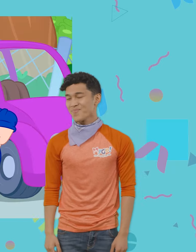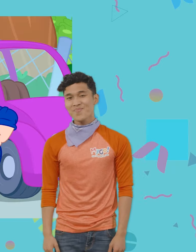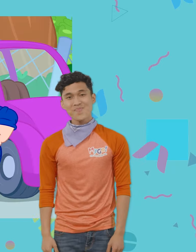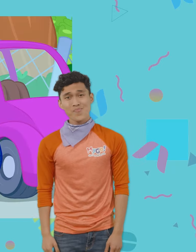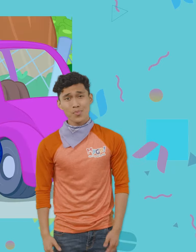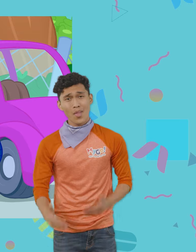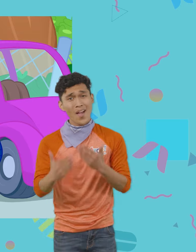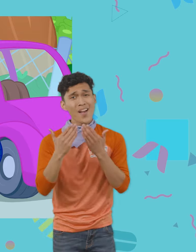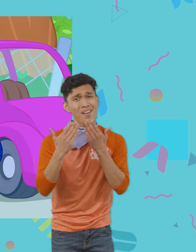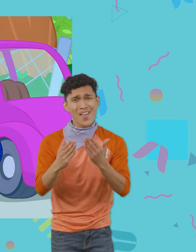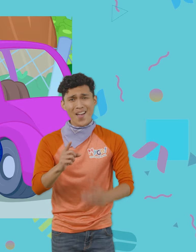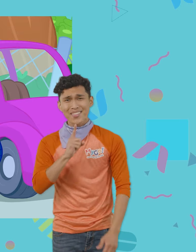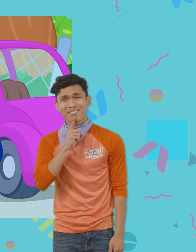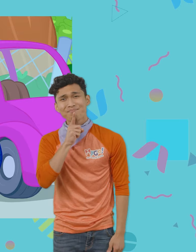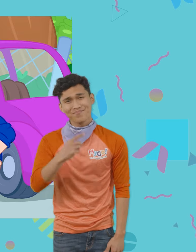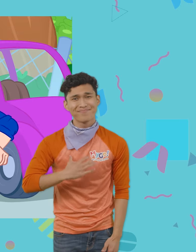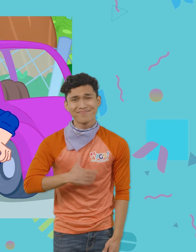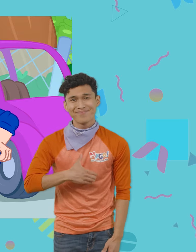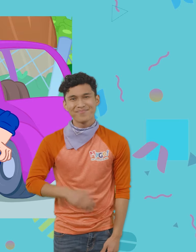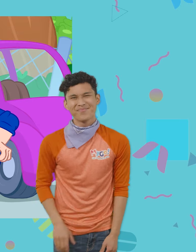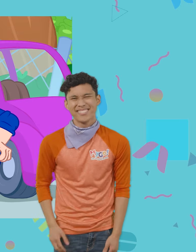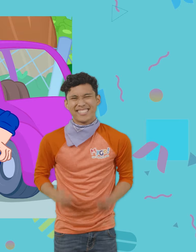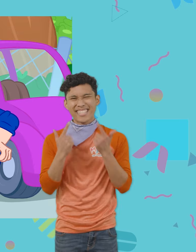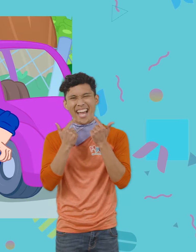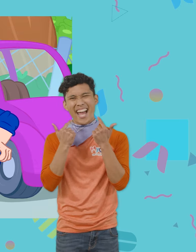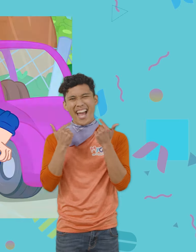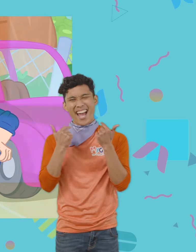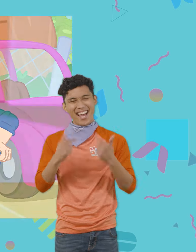Thank you, real Morphle.